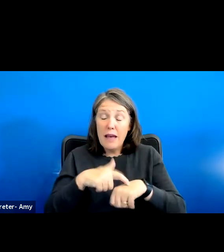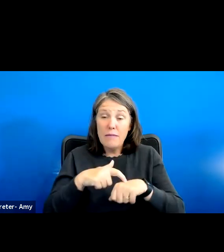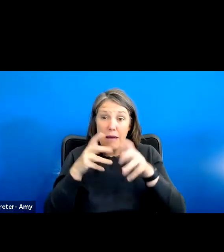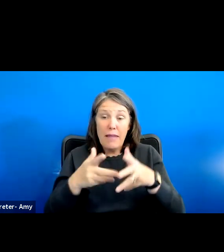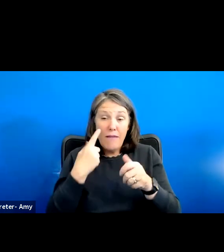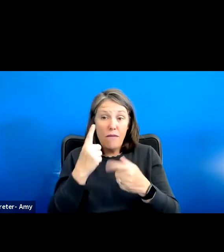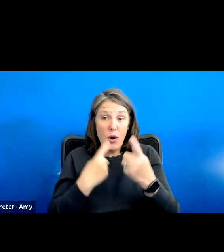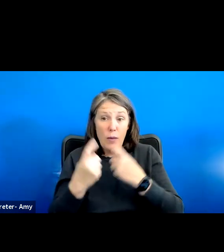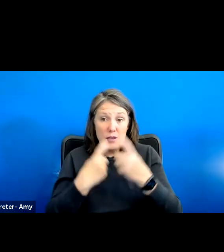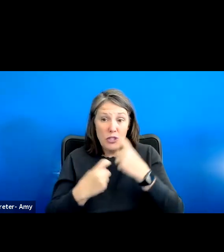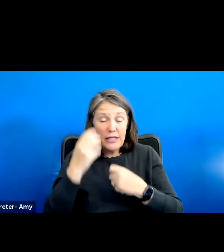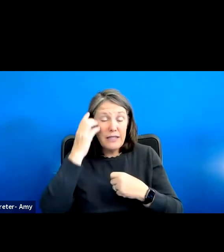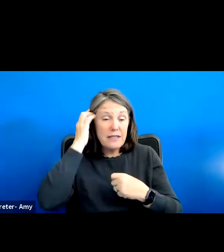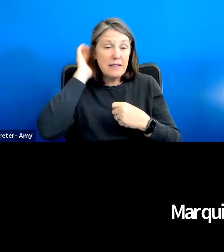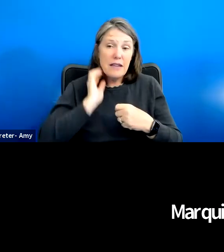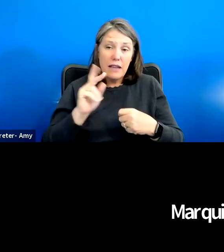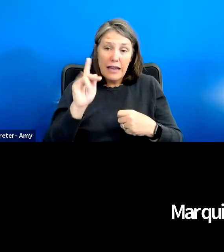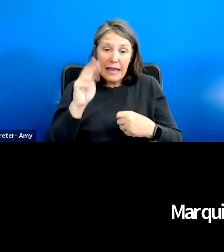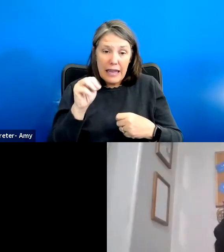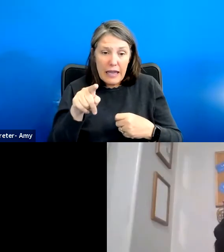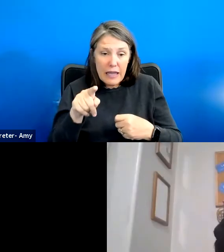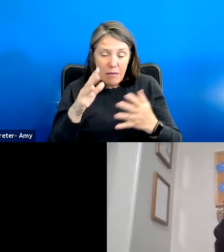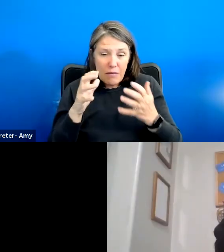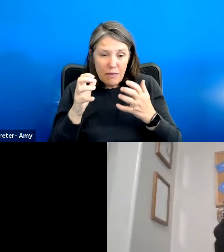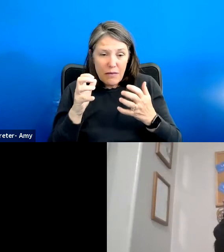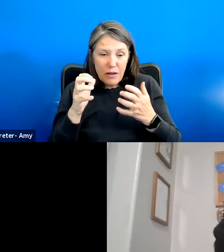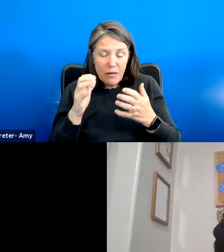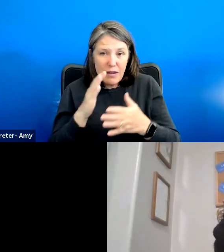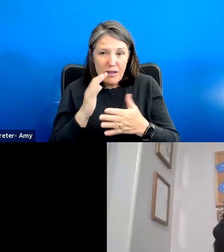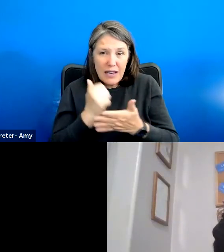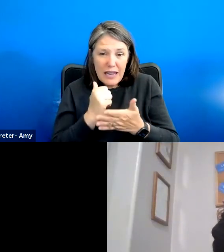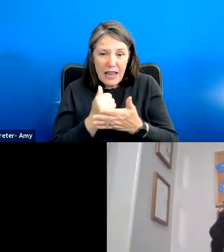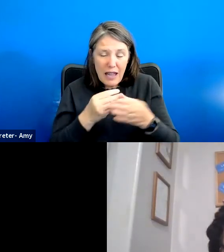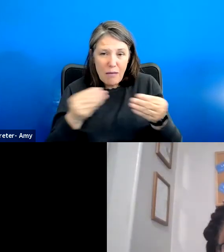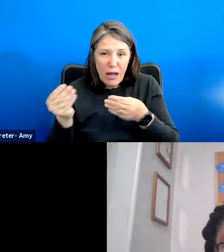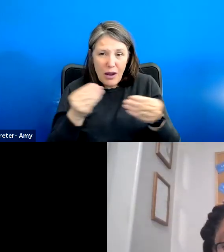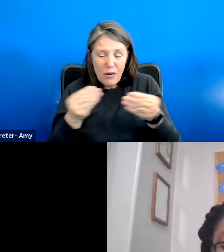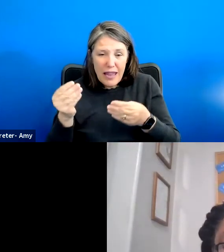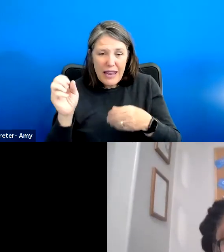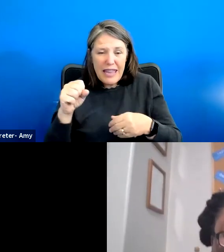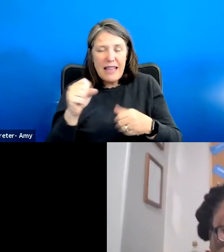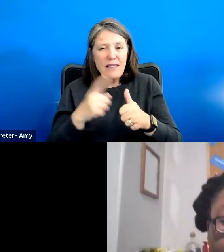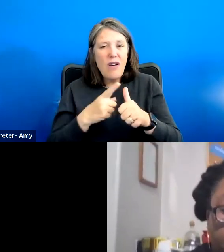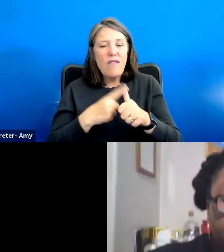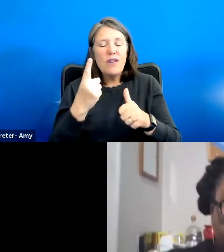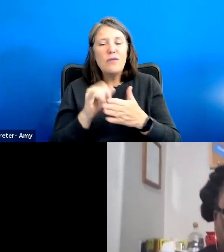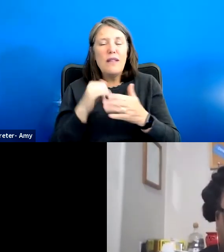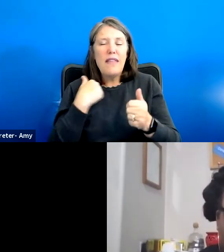for questions. Kim, I believe you were going to help us kind of moderate those. Right. So the first one that we